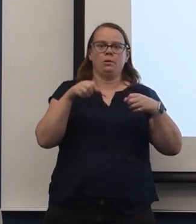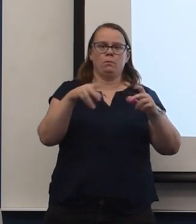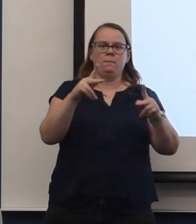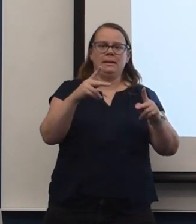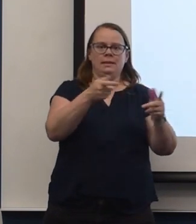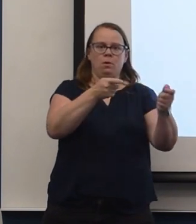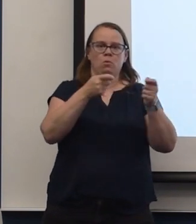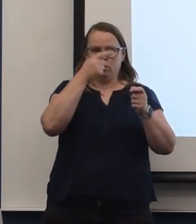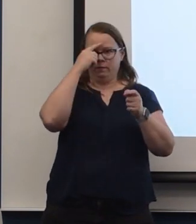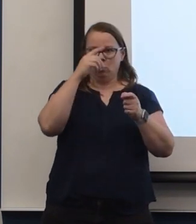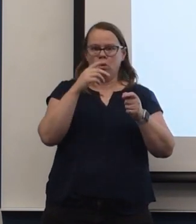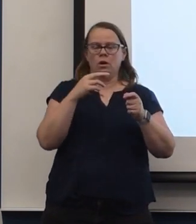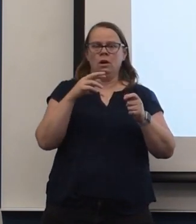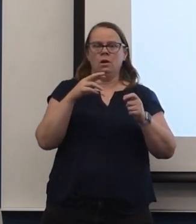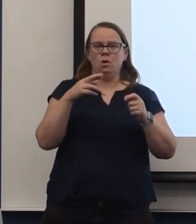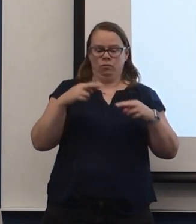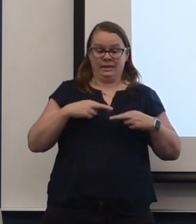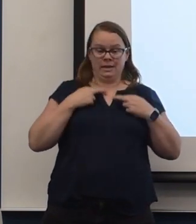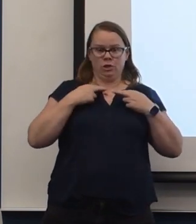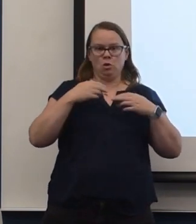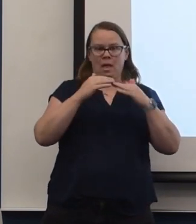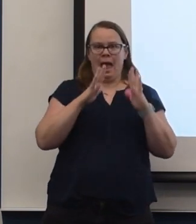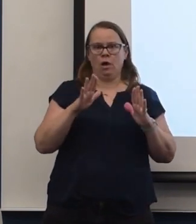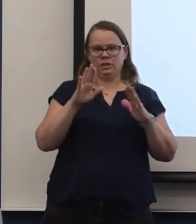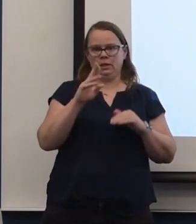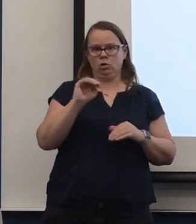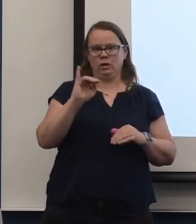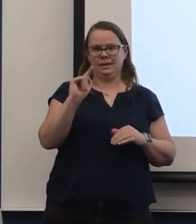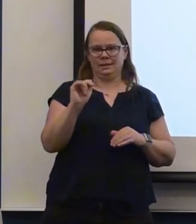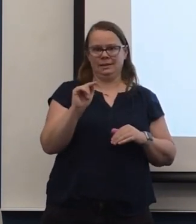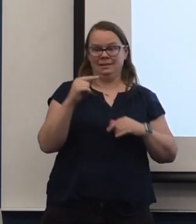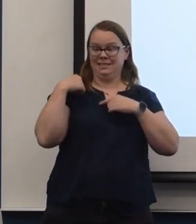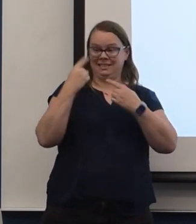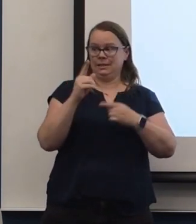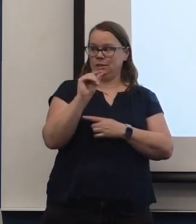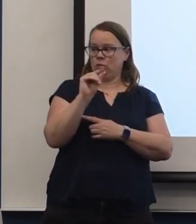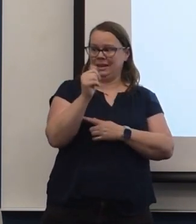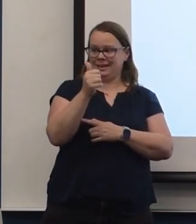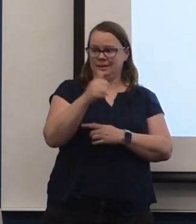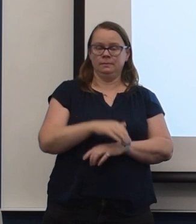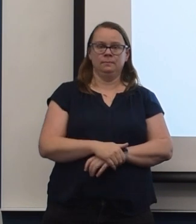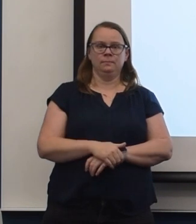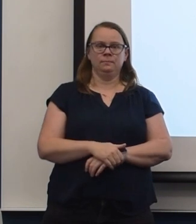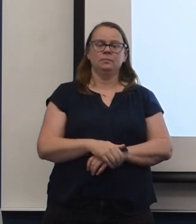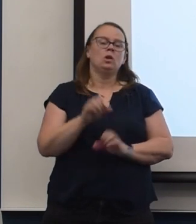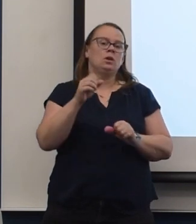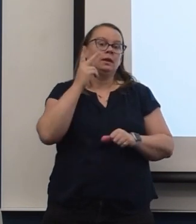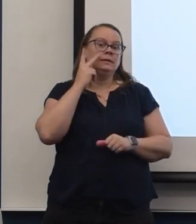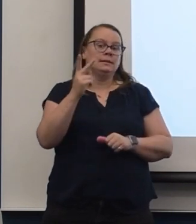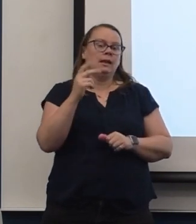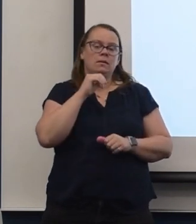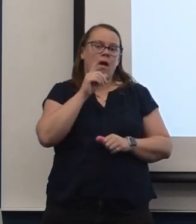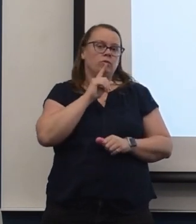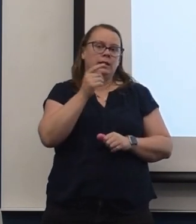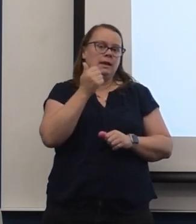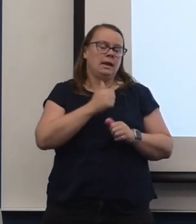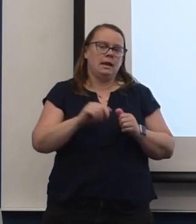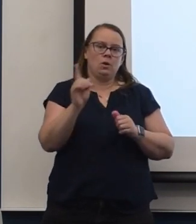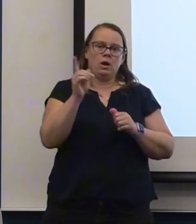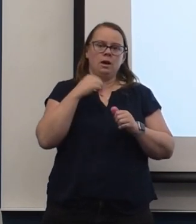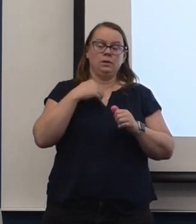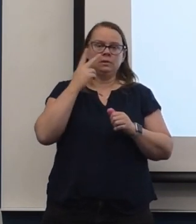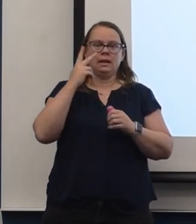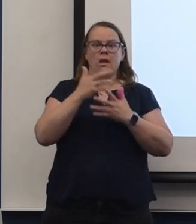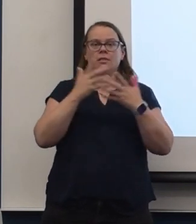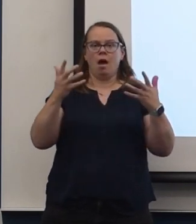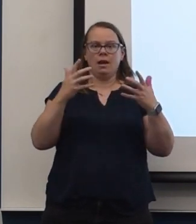housing units, basically since 2010. And as you can see, there's not really anywhere where you're seeing a